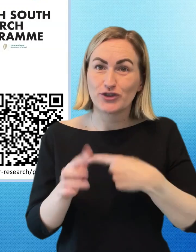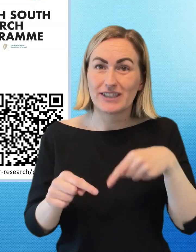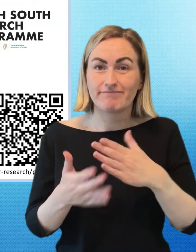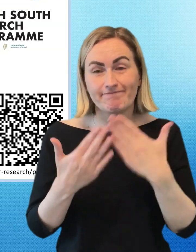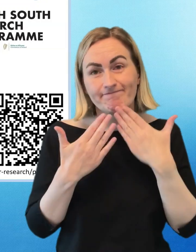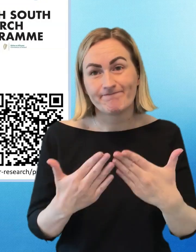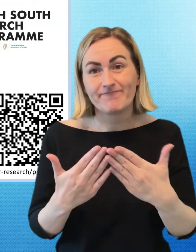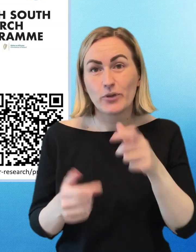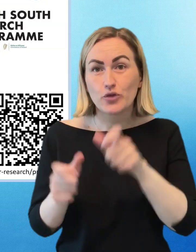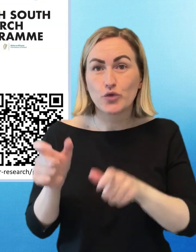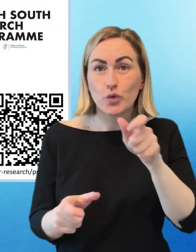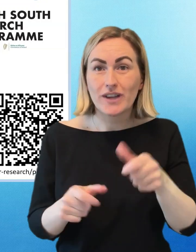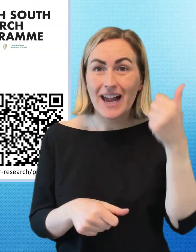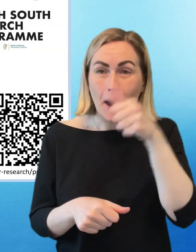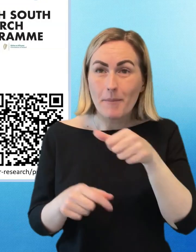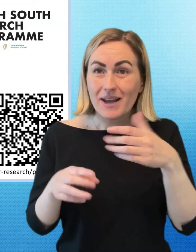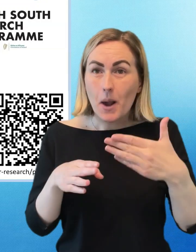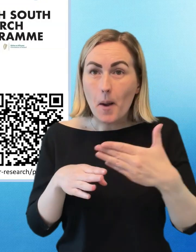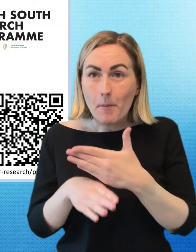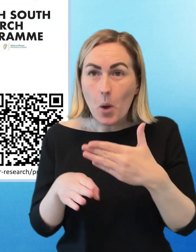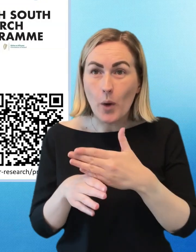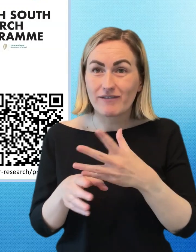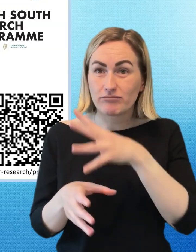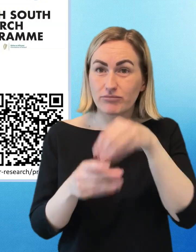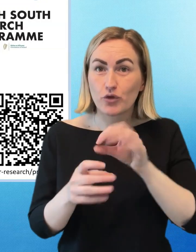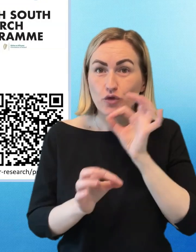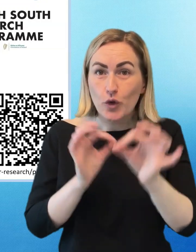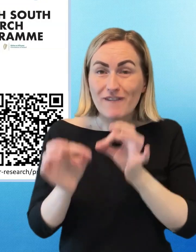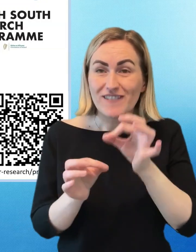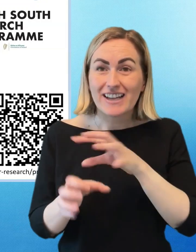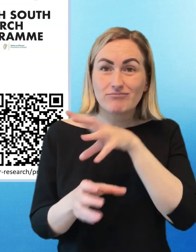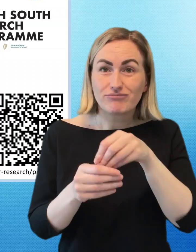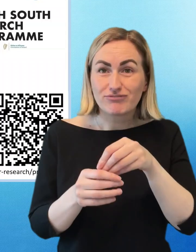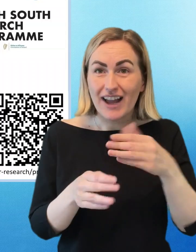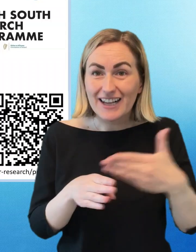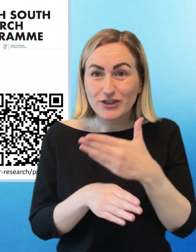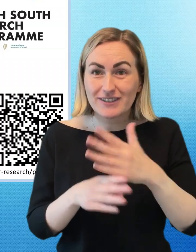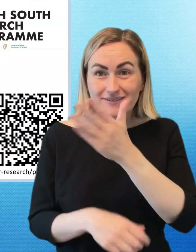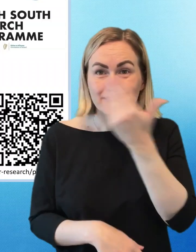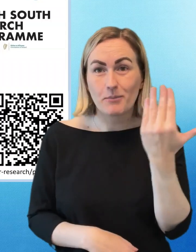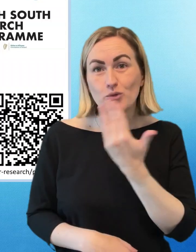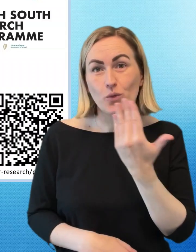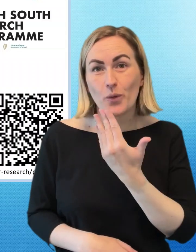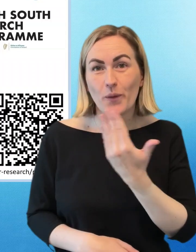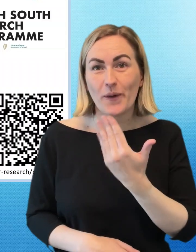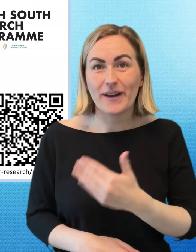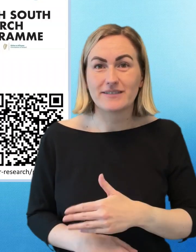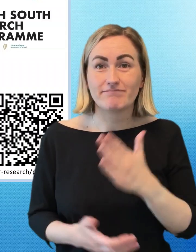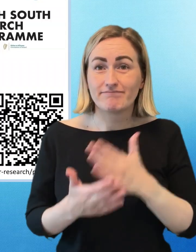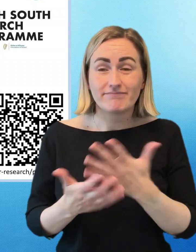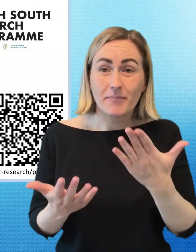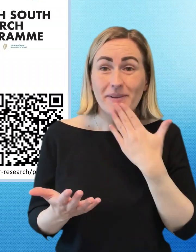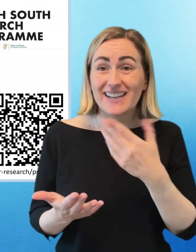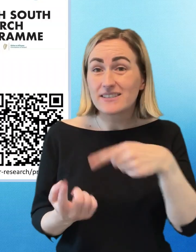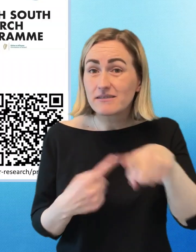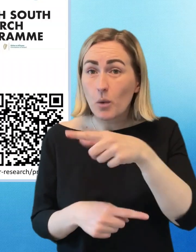students, academics, and employers who contributed to the survey, the co-creation exercise, and the summer school itself. Feel free to